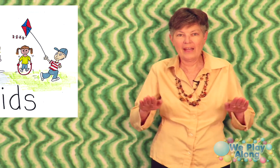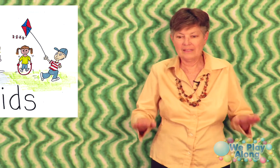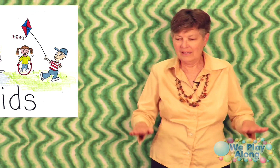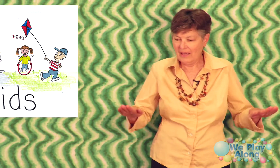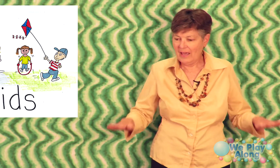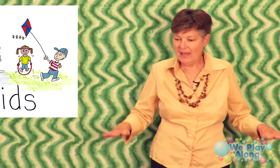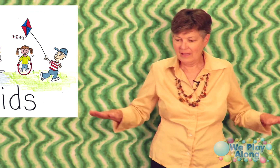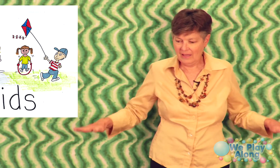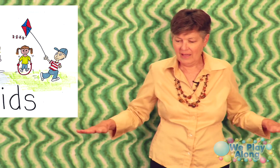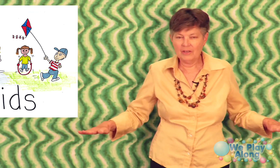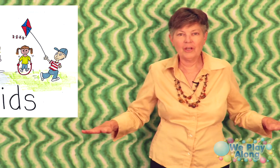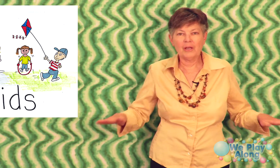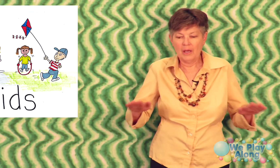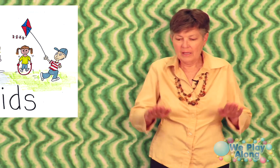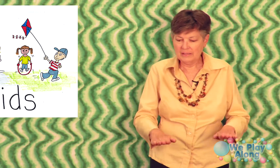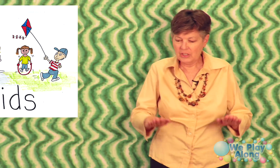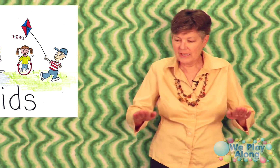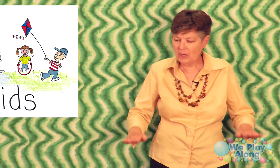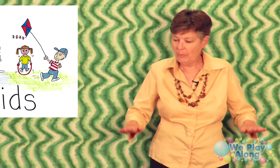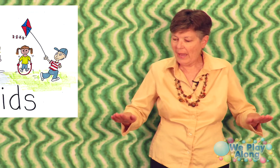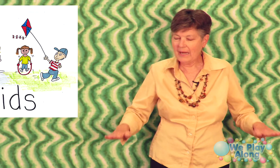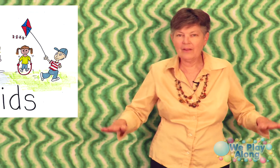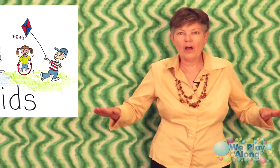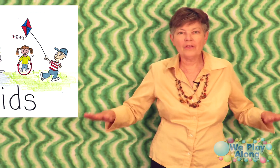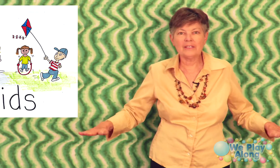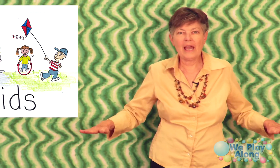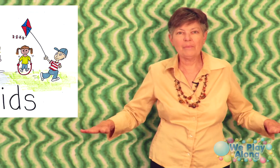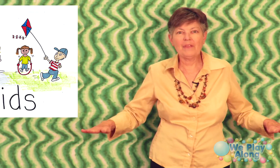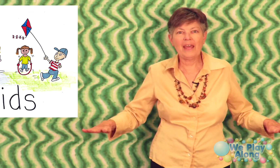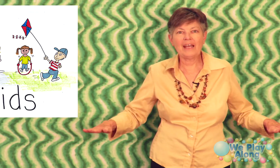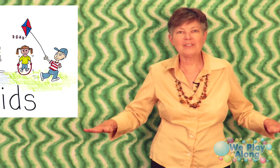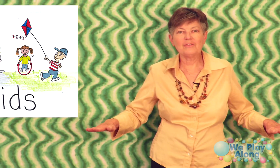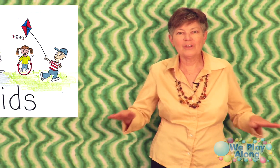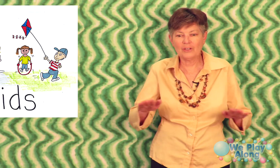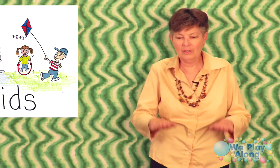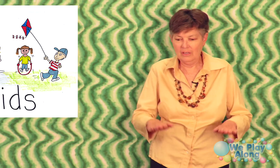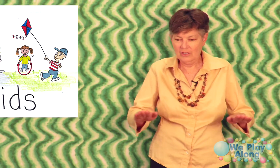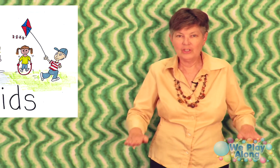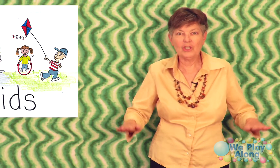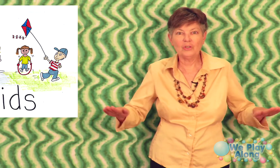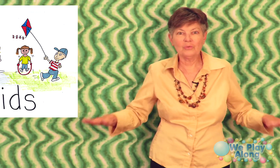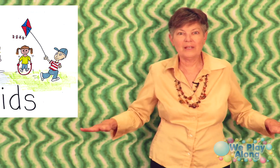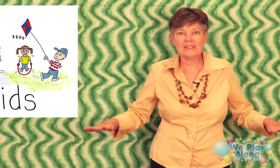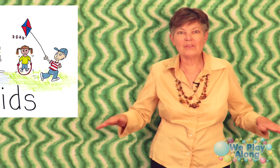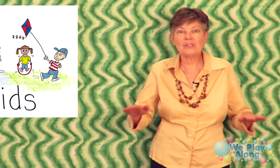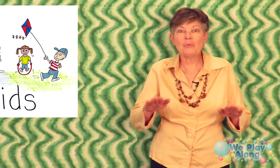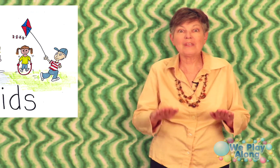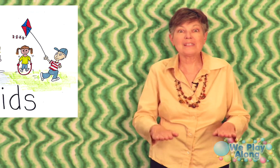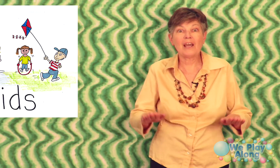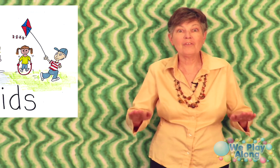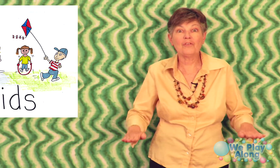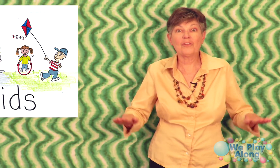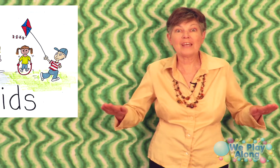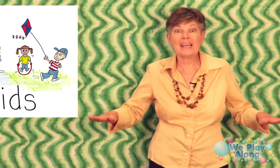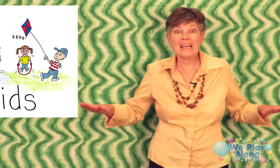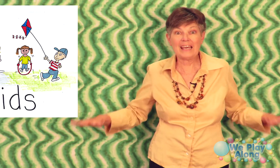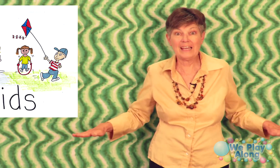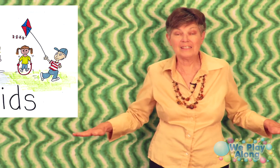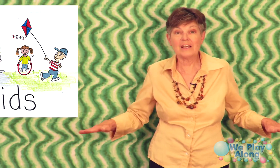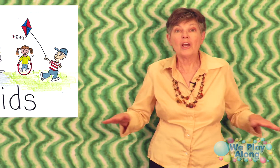hand and you're going to, just like you're tapping the heads of little children. So this would be the sign for the kids.